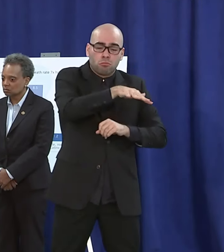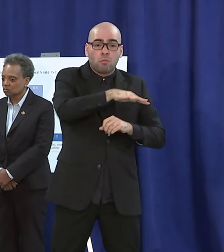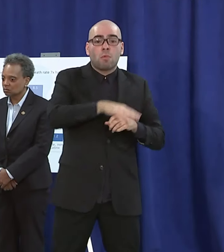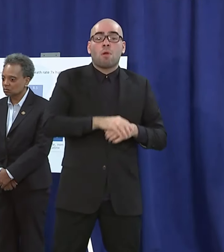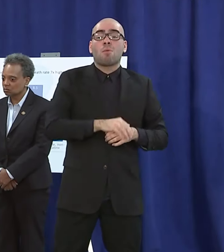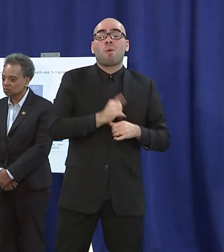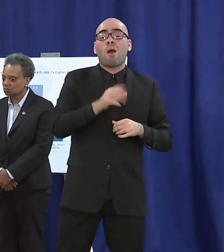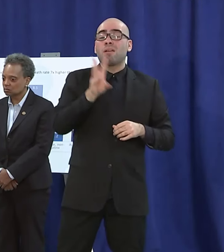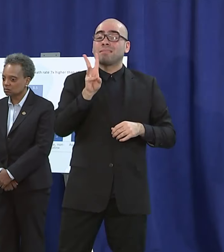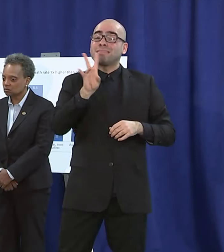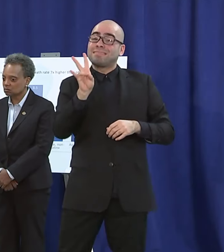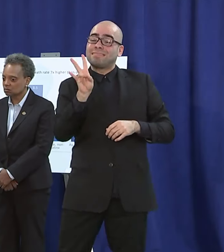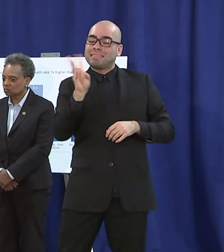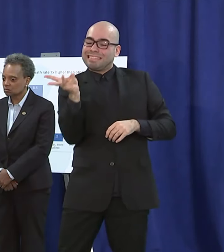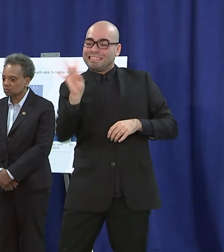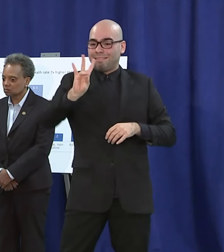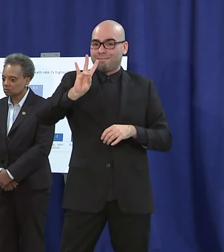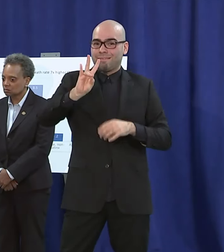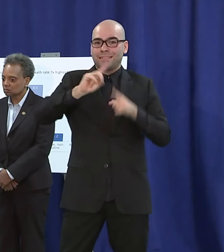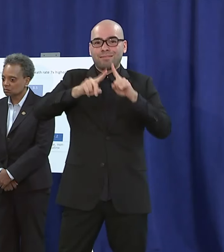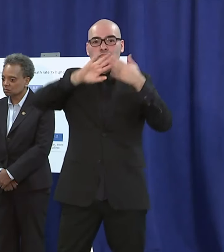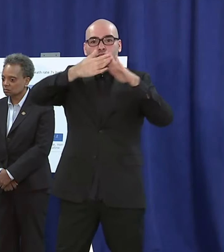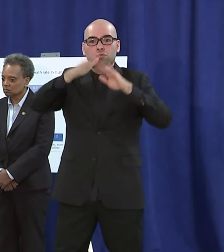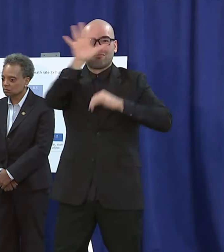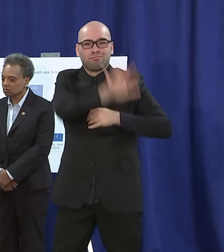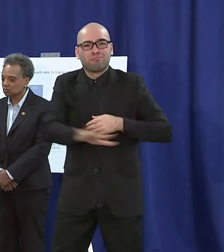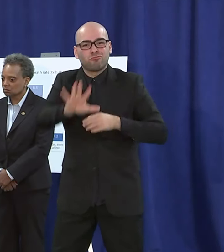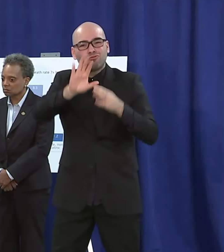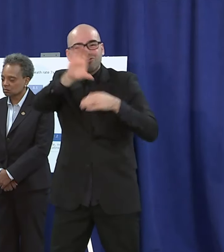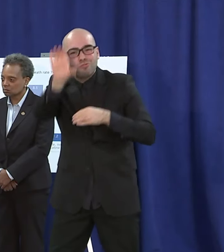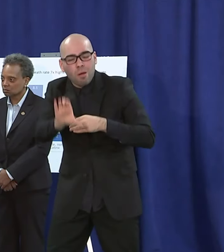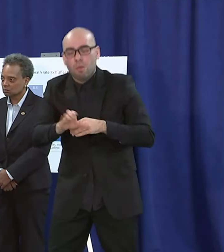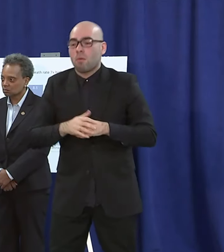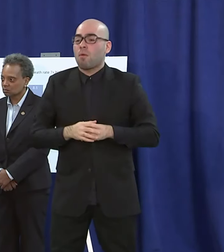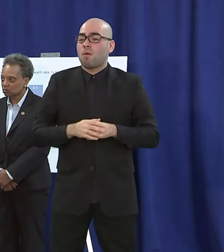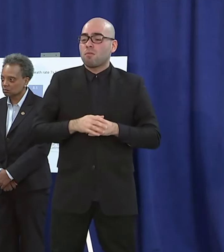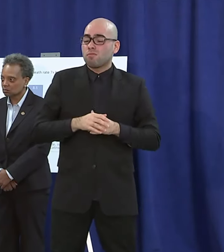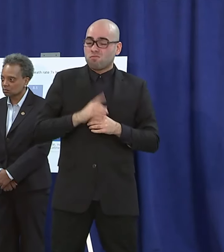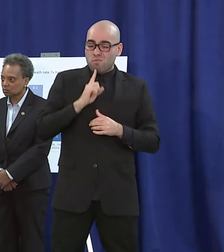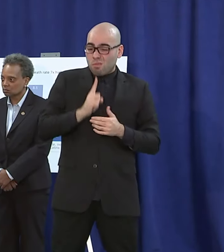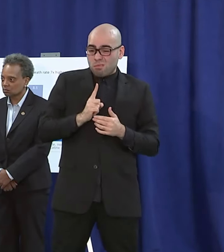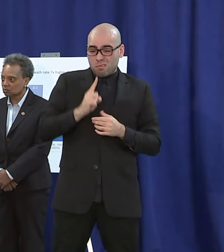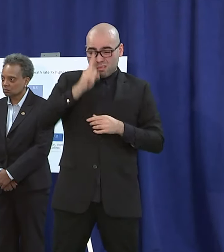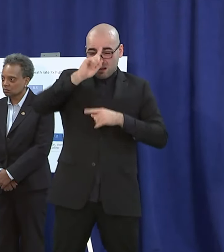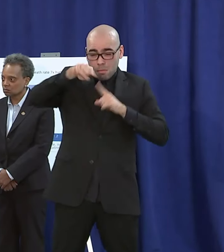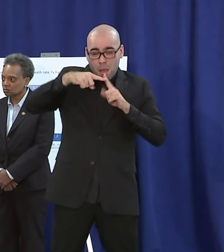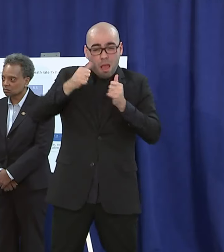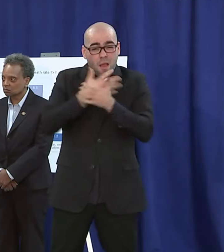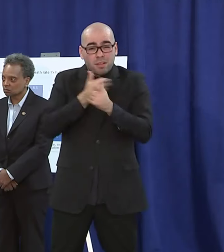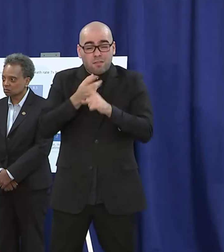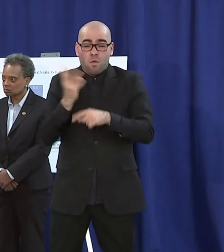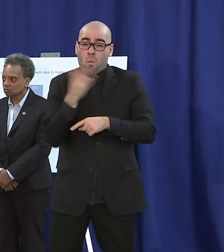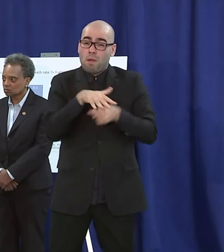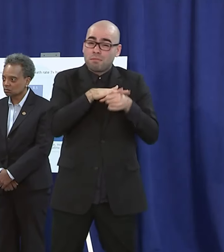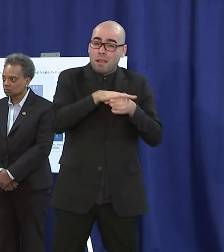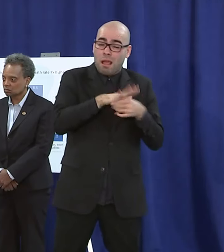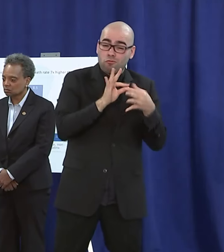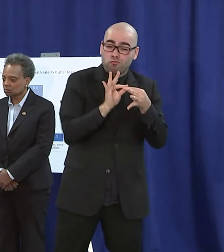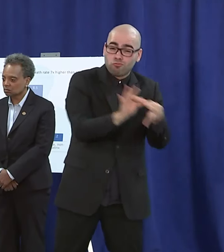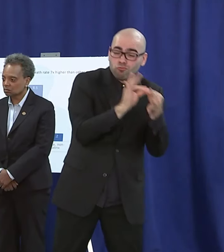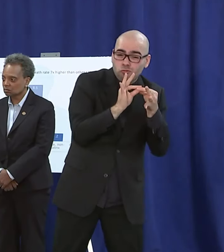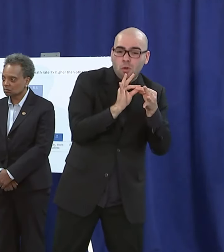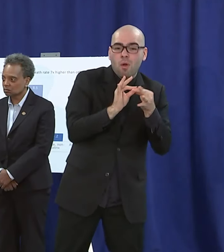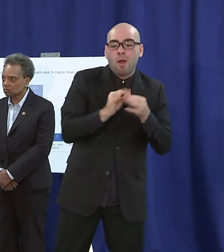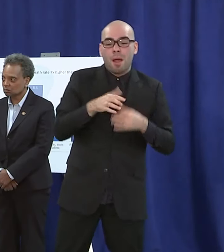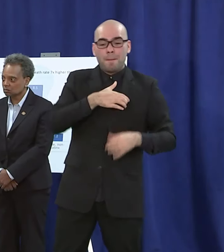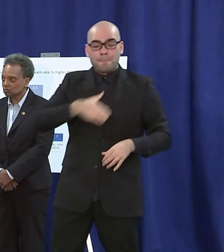67 communities across Chicago. When we consider the underlying premise for both West Side United and the Mayor's Invest